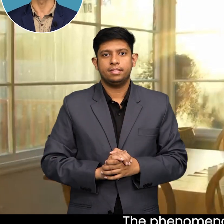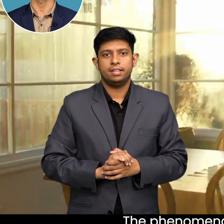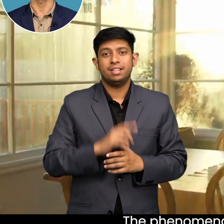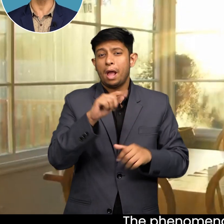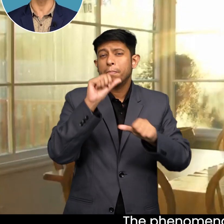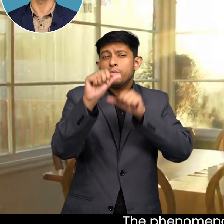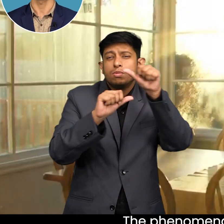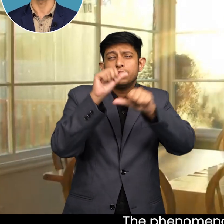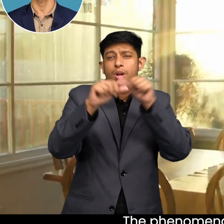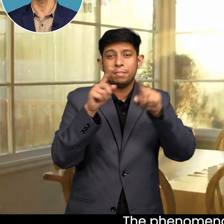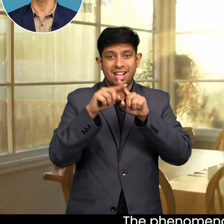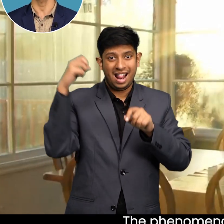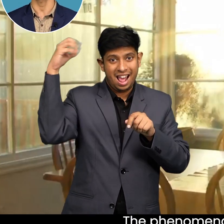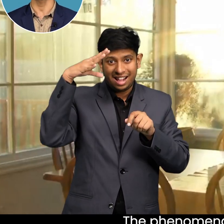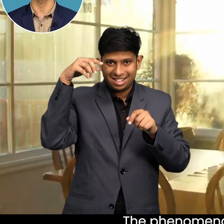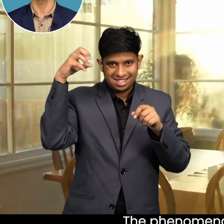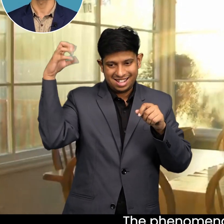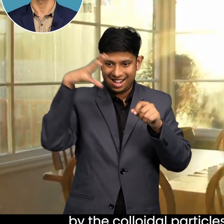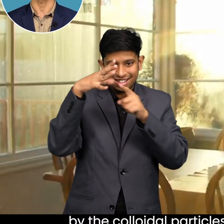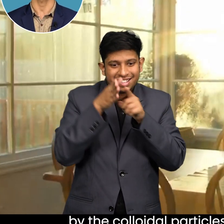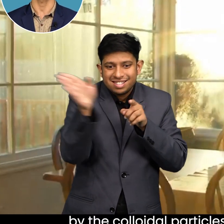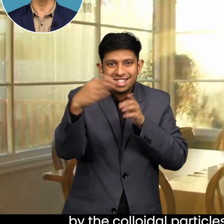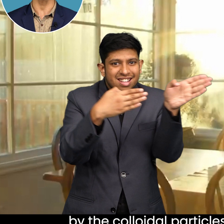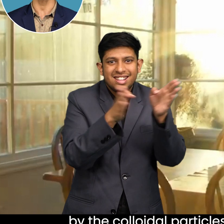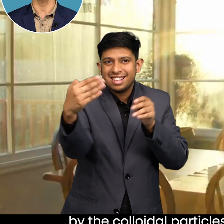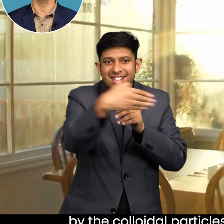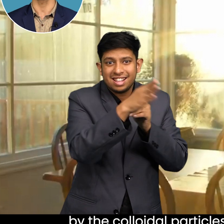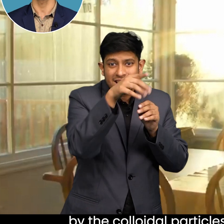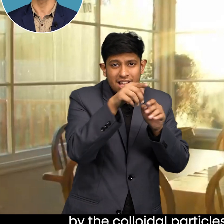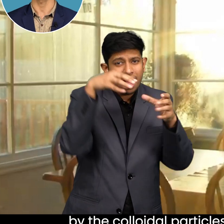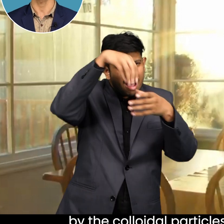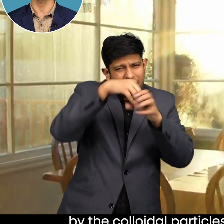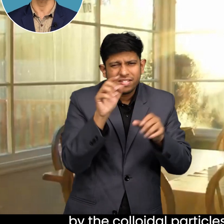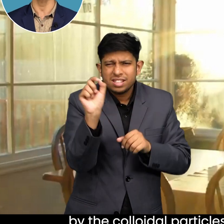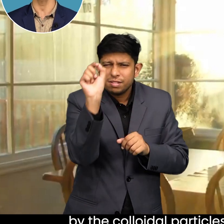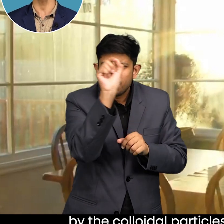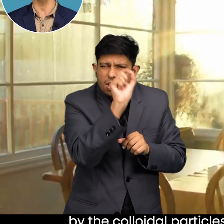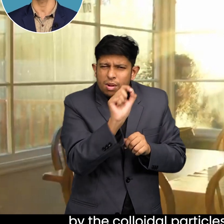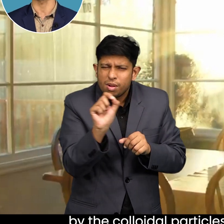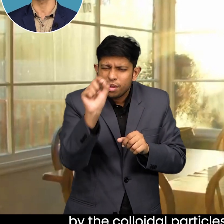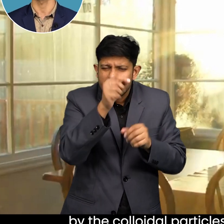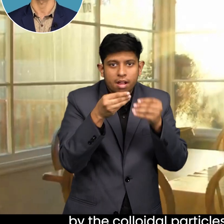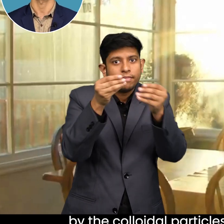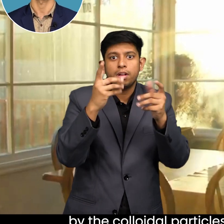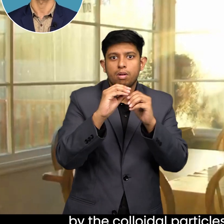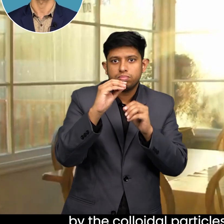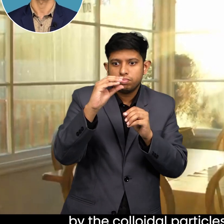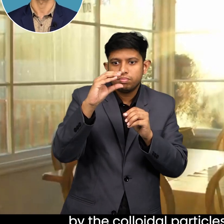The phenomenon of scattering of light by the colloidal particles gives rise to the Tyndall effect.